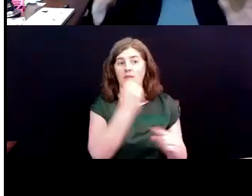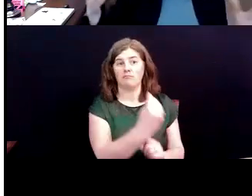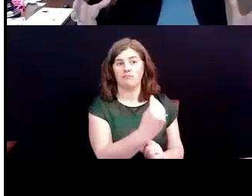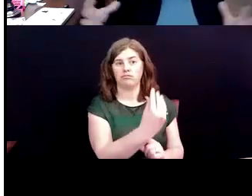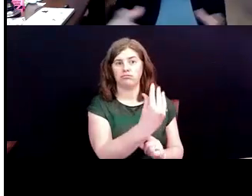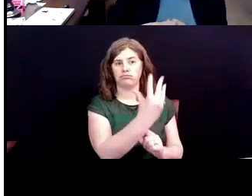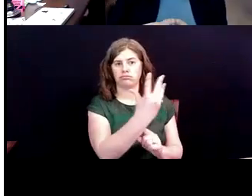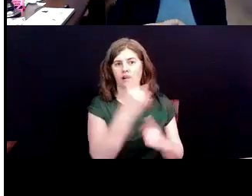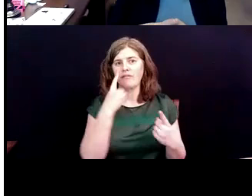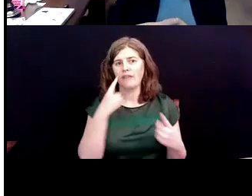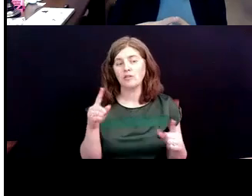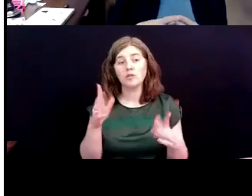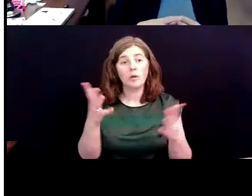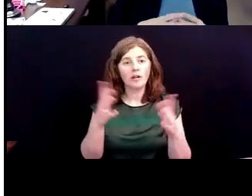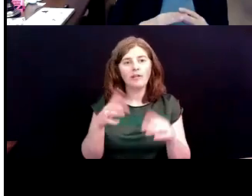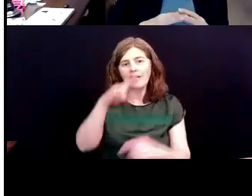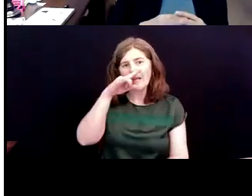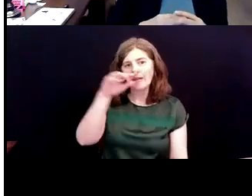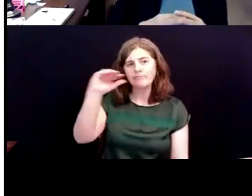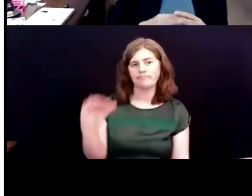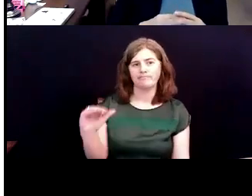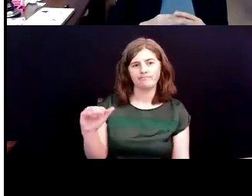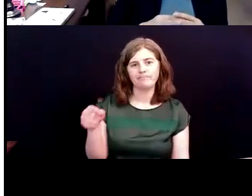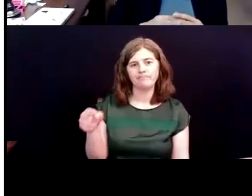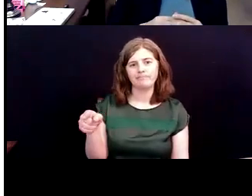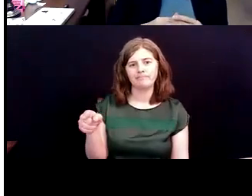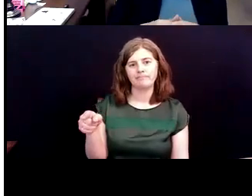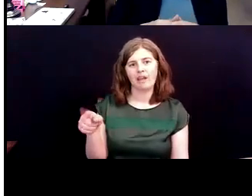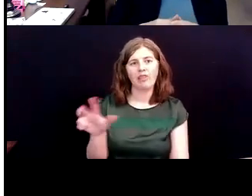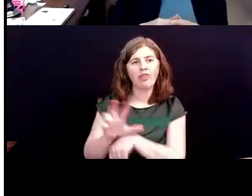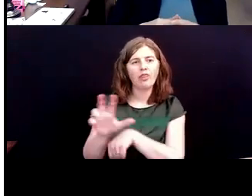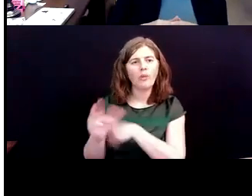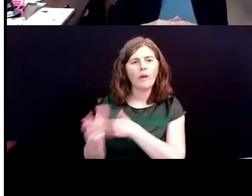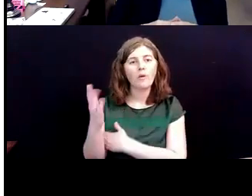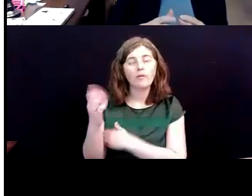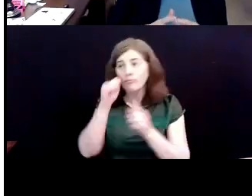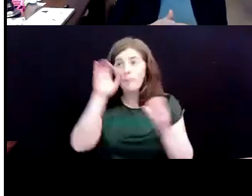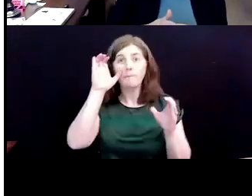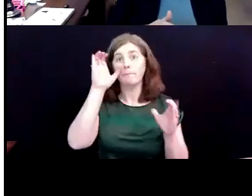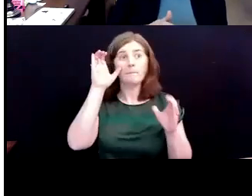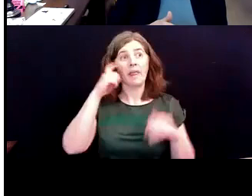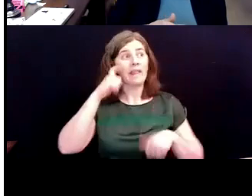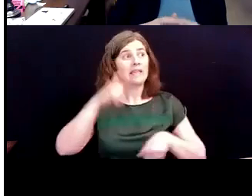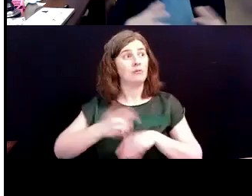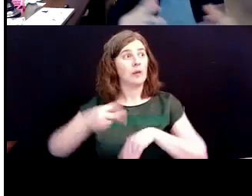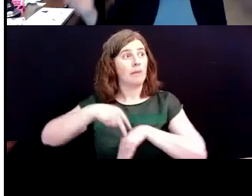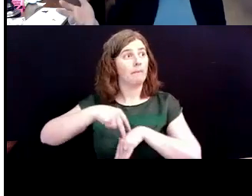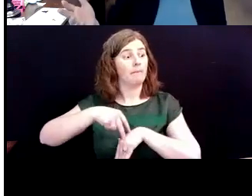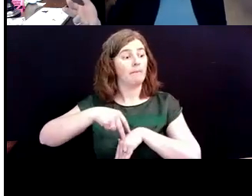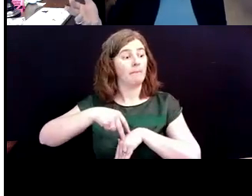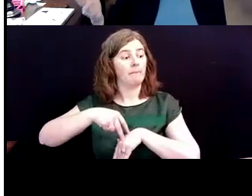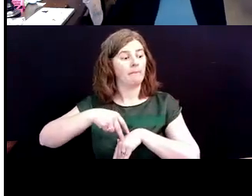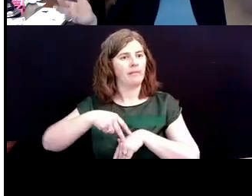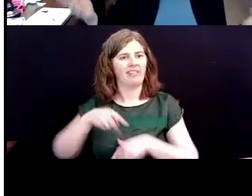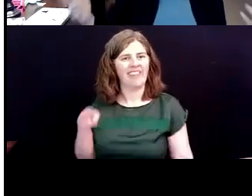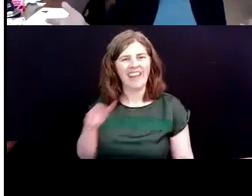this is the scenario, right? You've got a kiddo who is like, it's like 3 a.m. and they're up and they think it's time to get up, and they just really don't